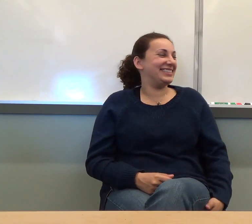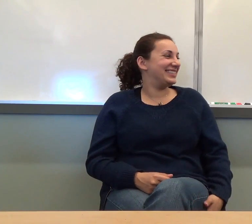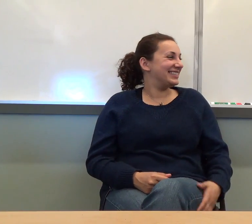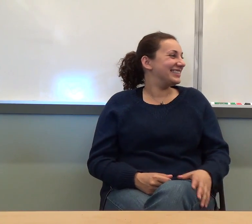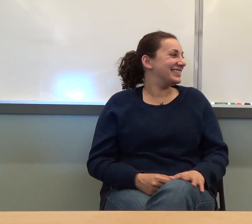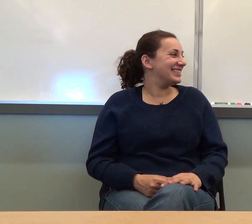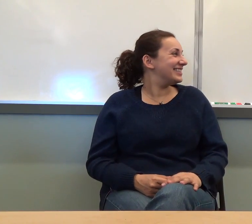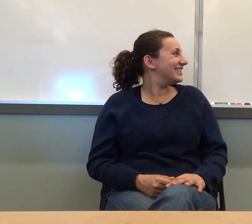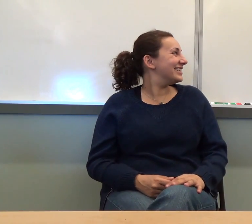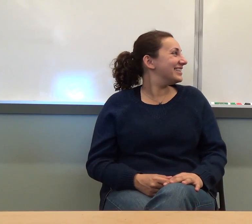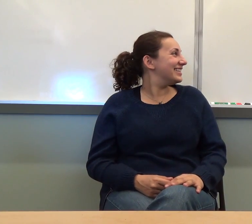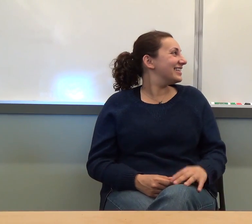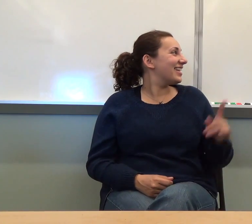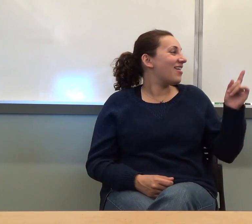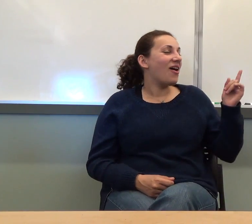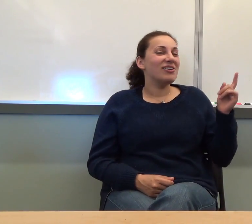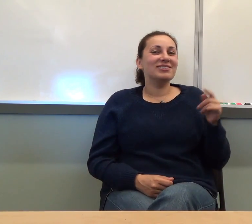which is a joke, by the way.